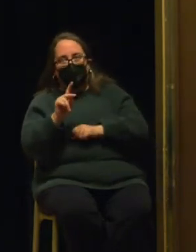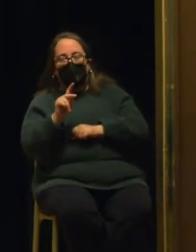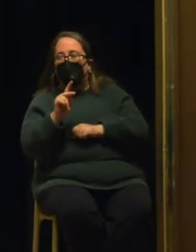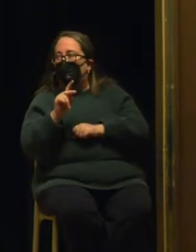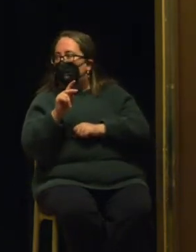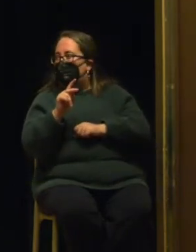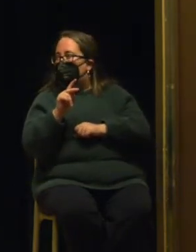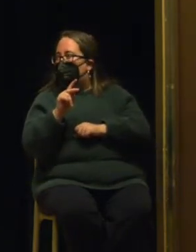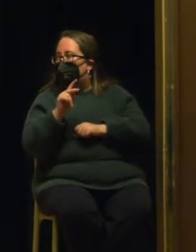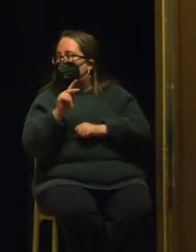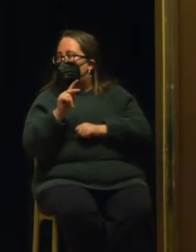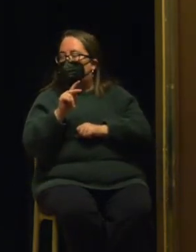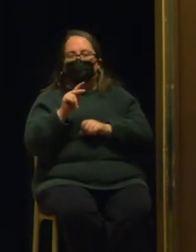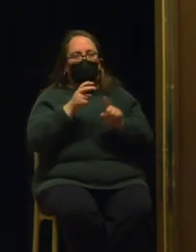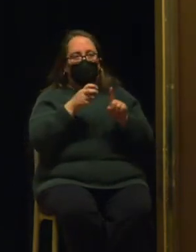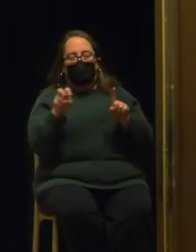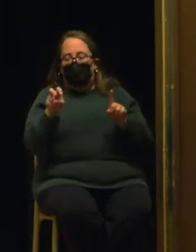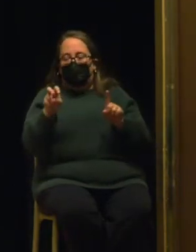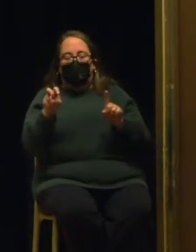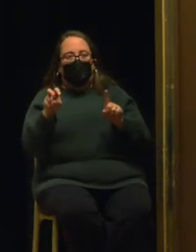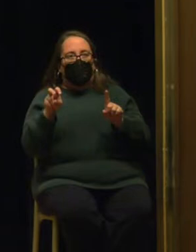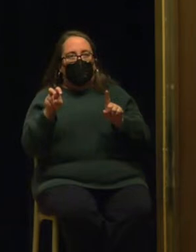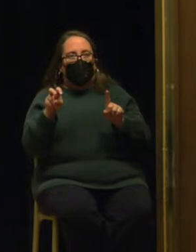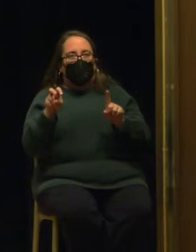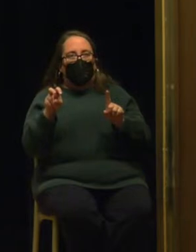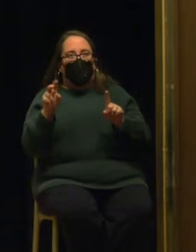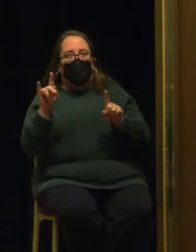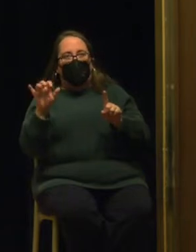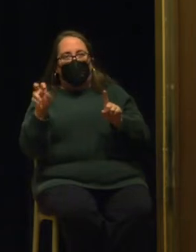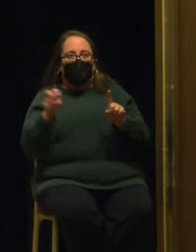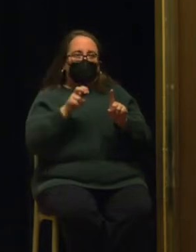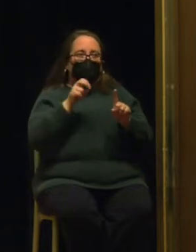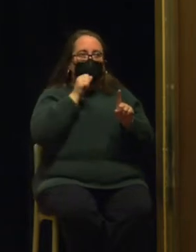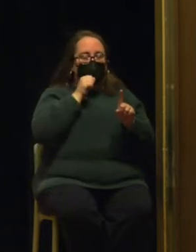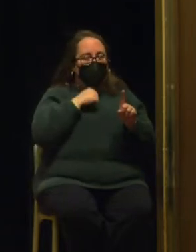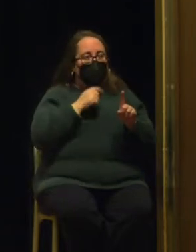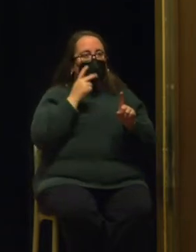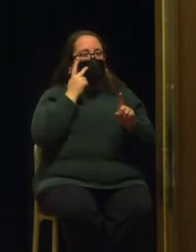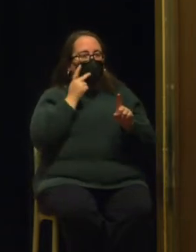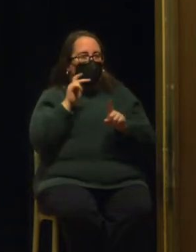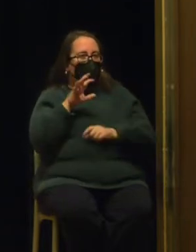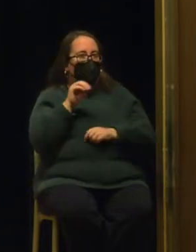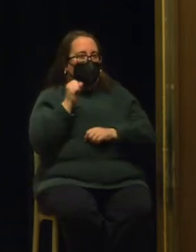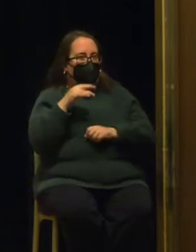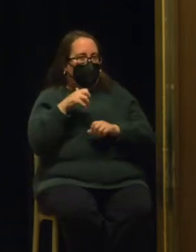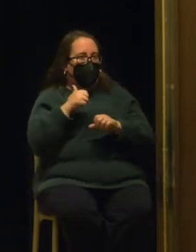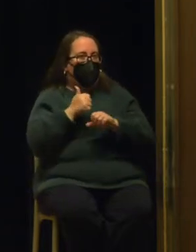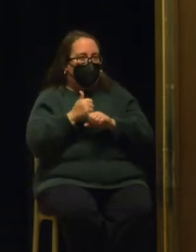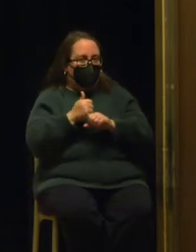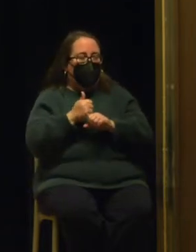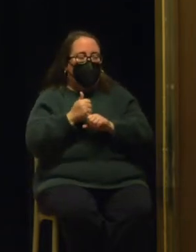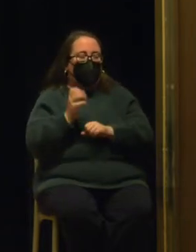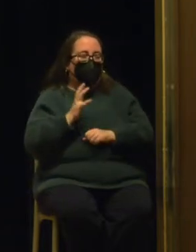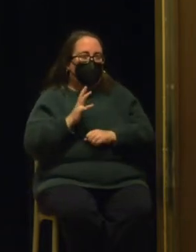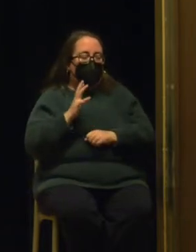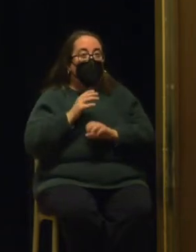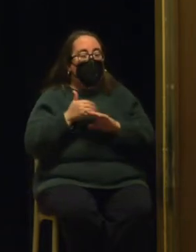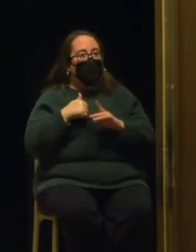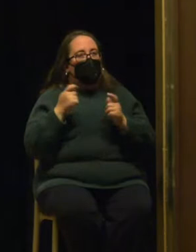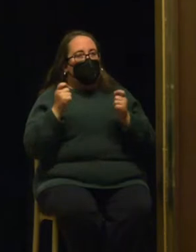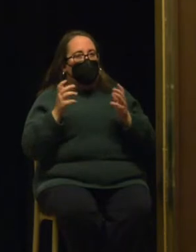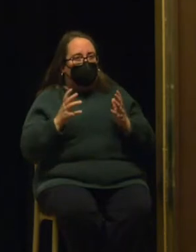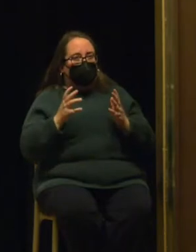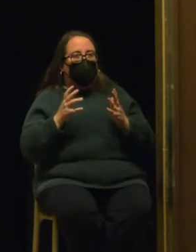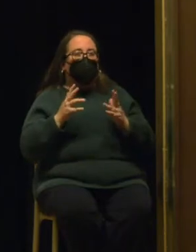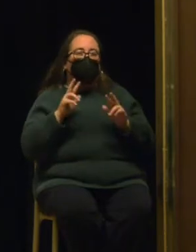going private and then going public. I actually saw your company many years ago at a conference when I was portfolio manager at Alliance Capital. Your stock was